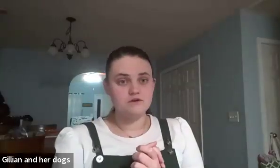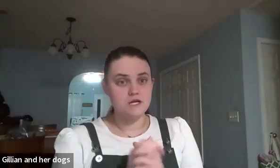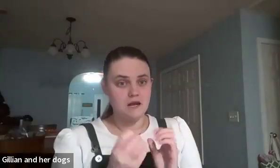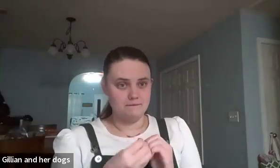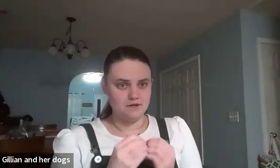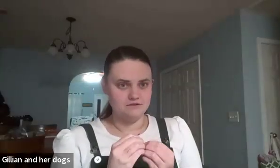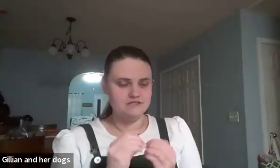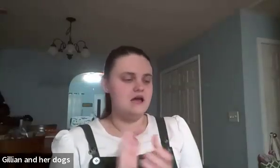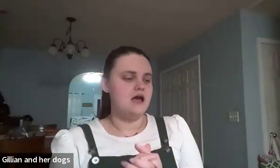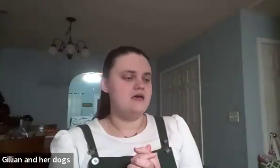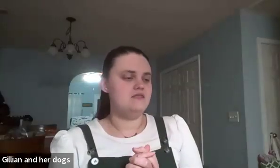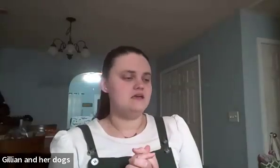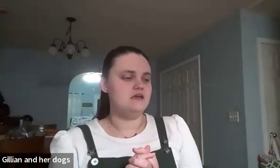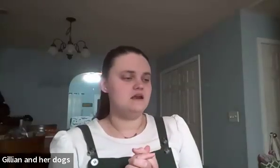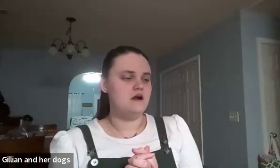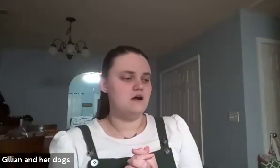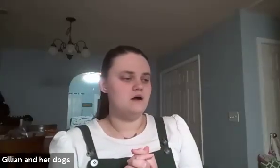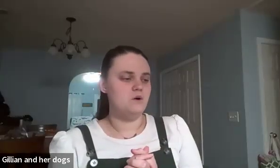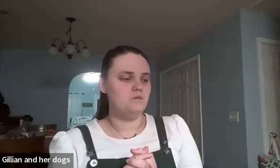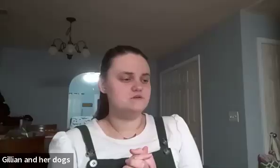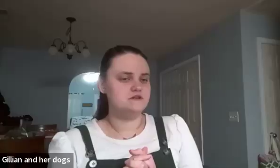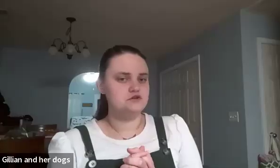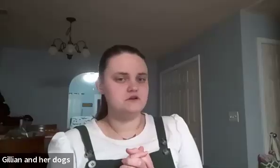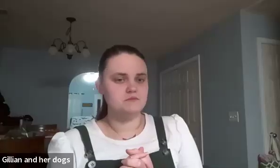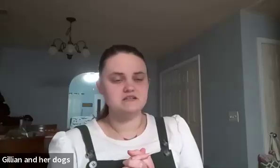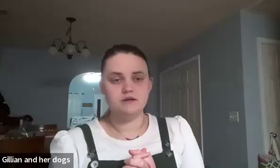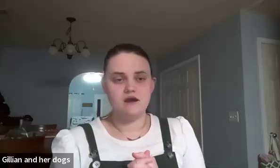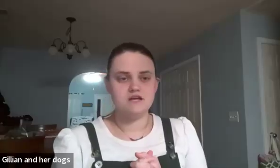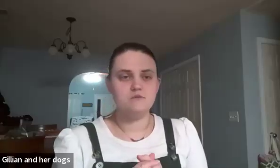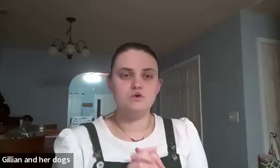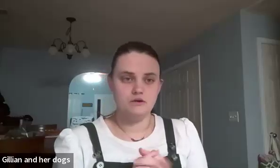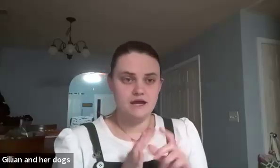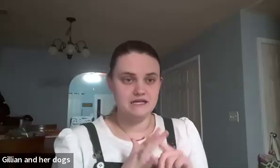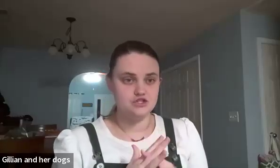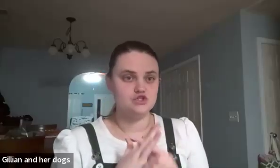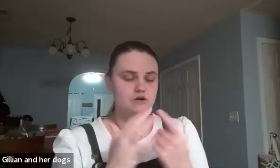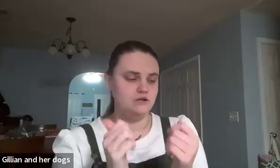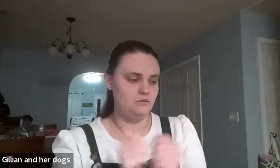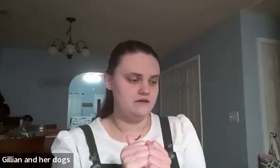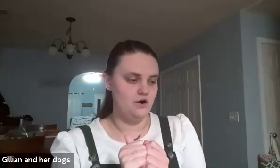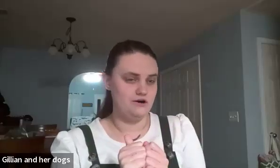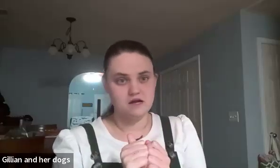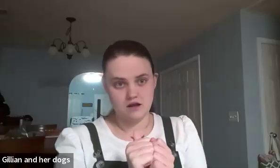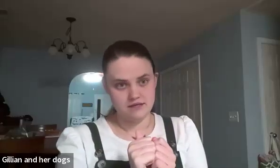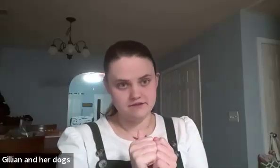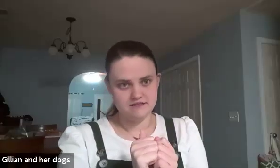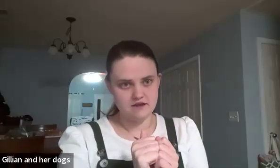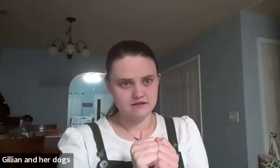with our numbers, and then once we finish our numbers, if we have time, we'll go ahead and get started with our time